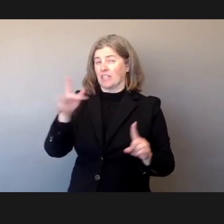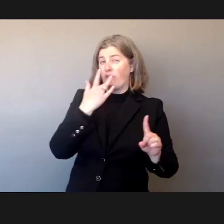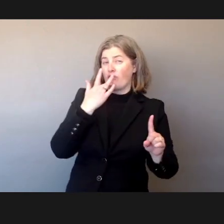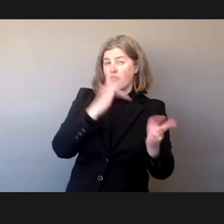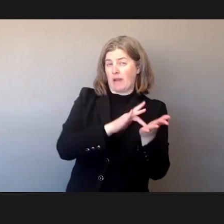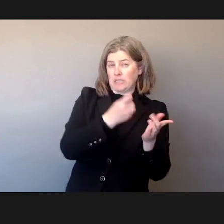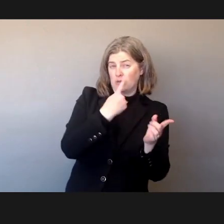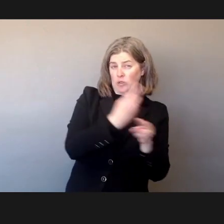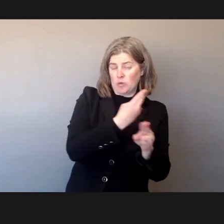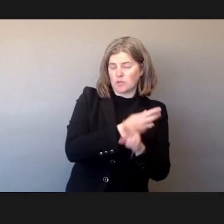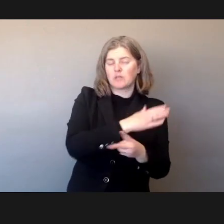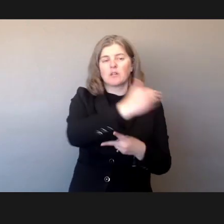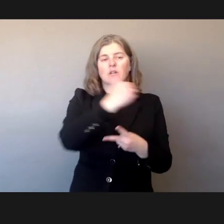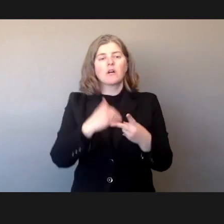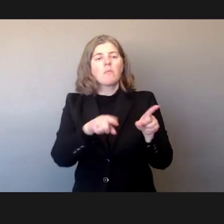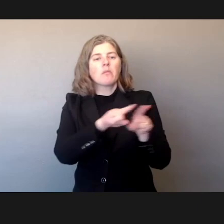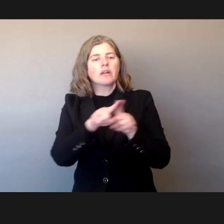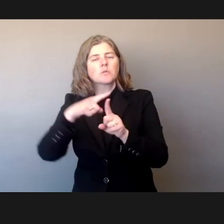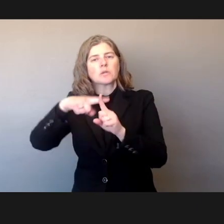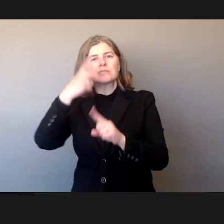also seeing,